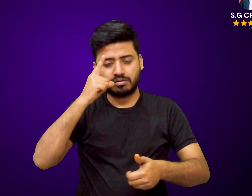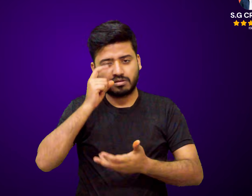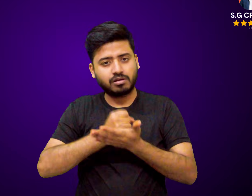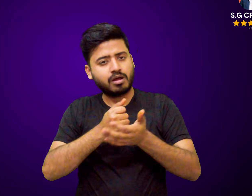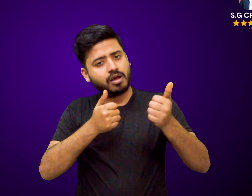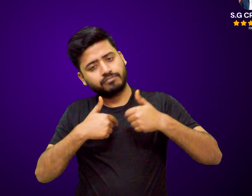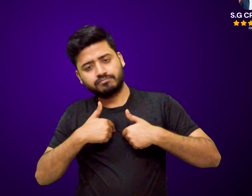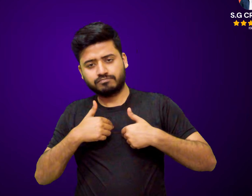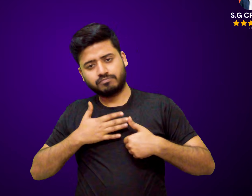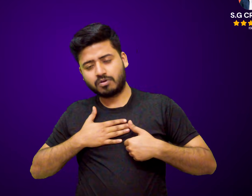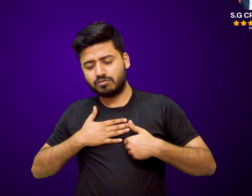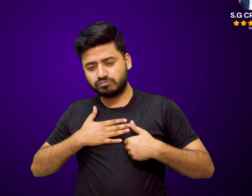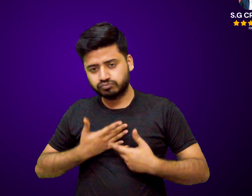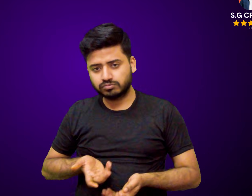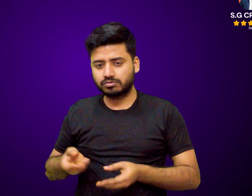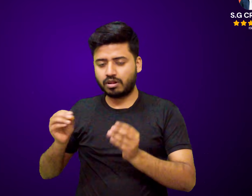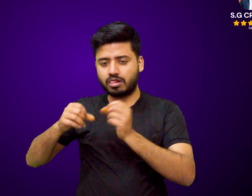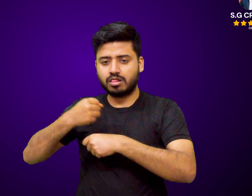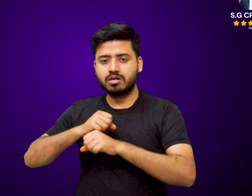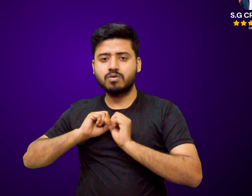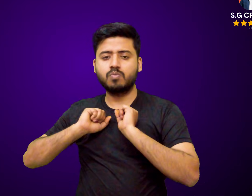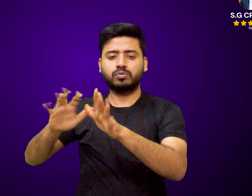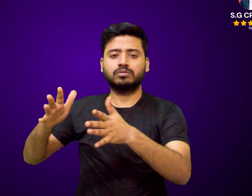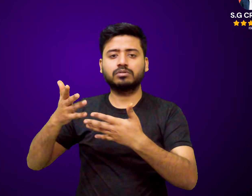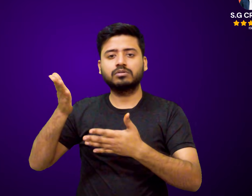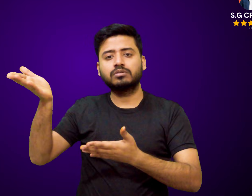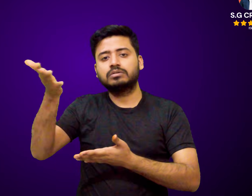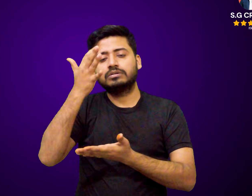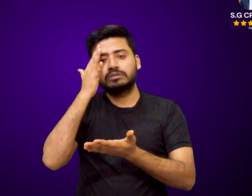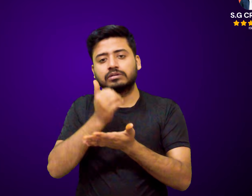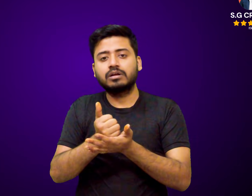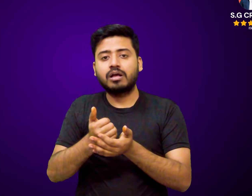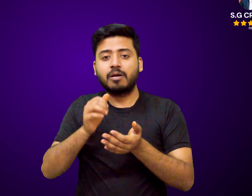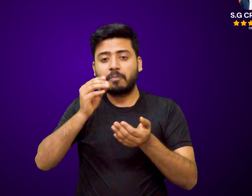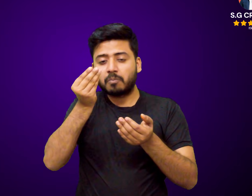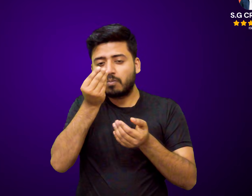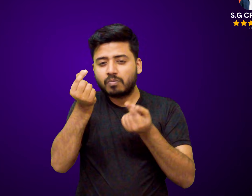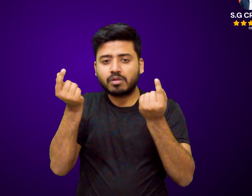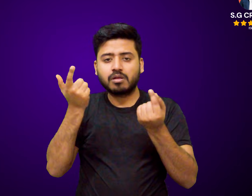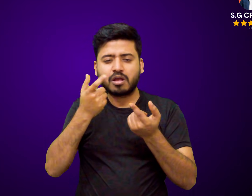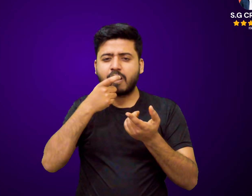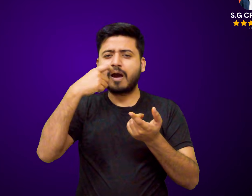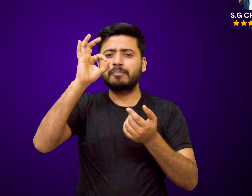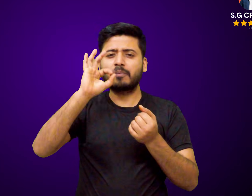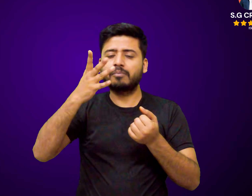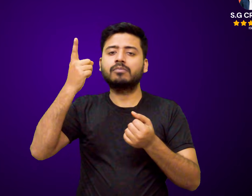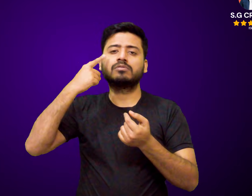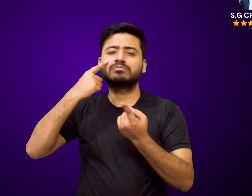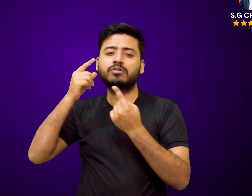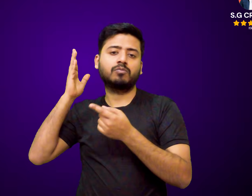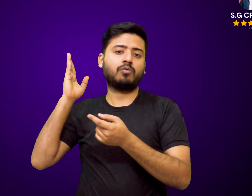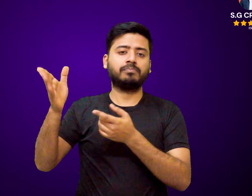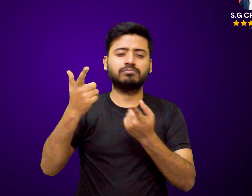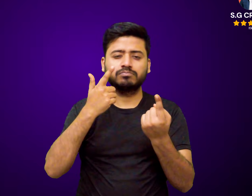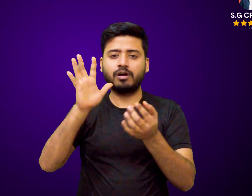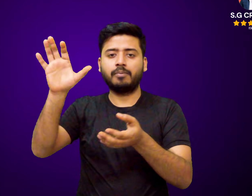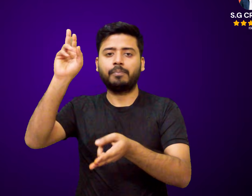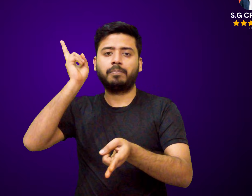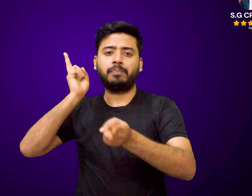Authority of India, standards. While they are considered one of the better options in India, recent, largely independent. Social